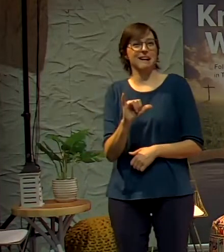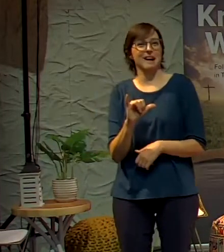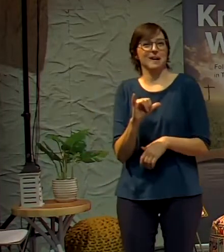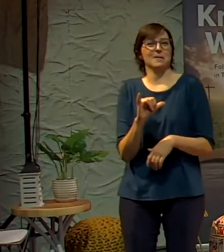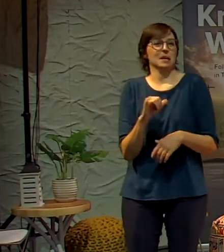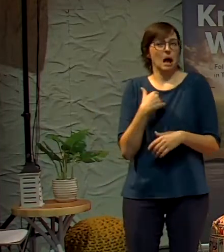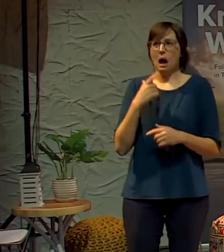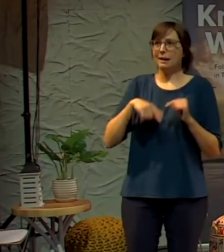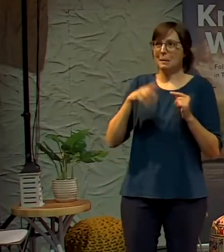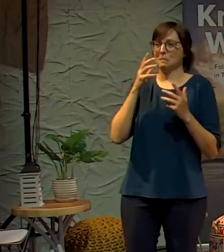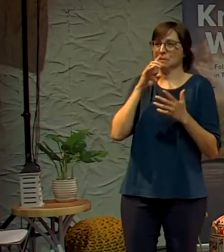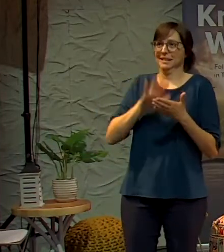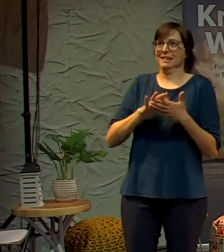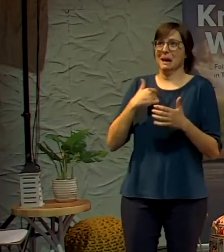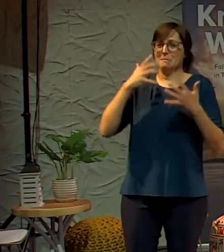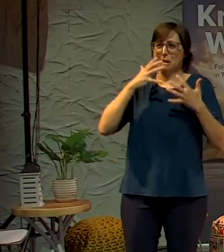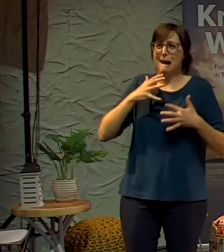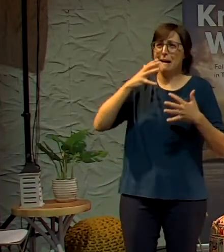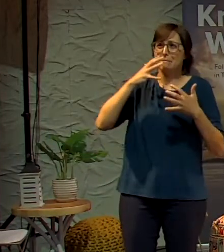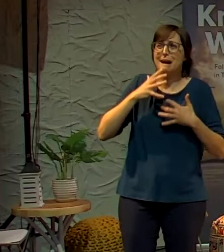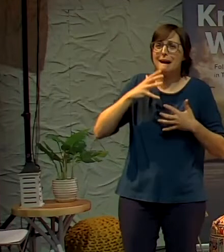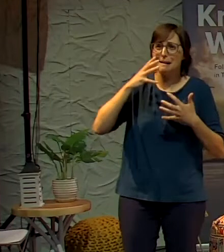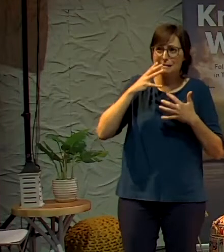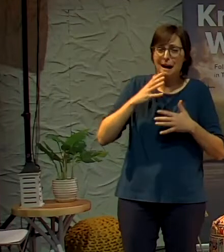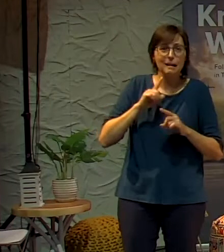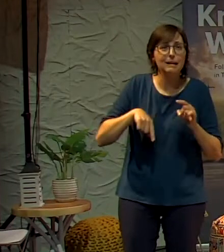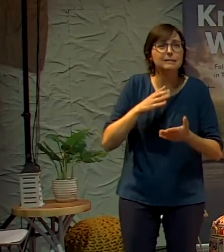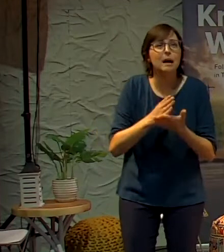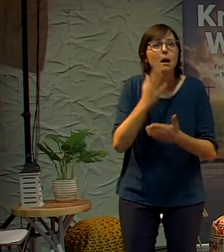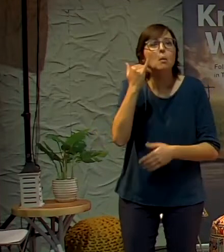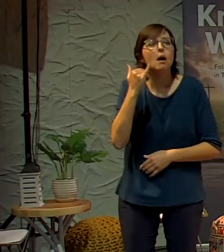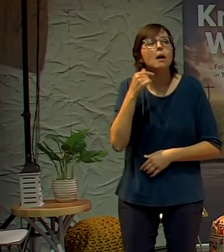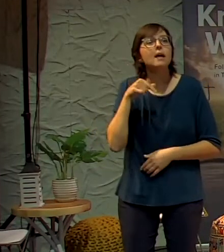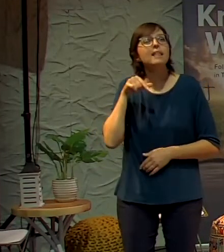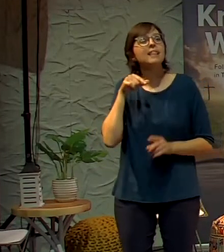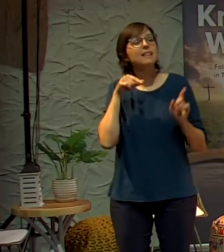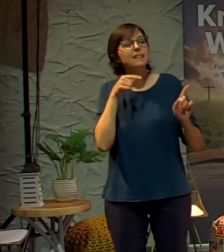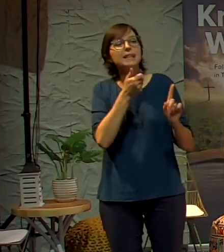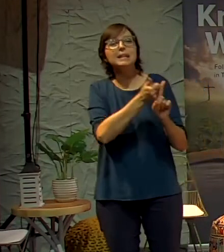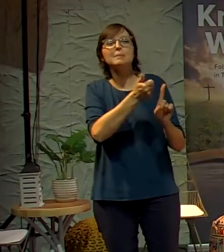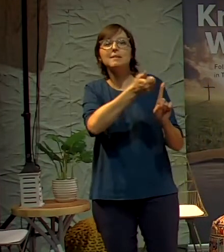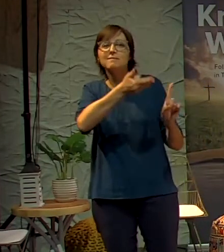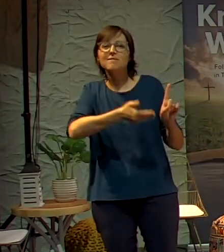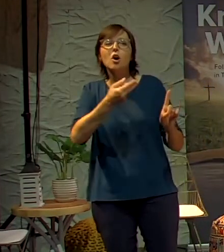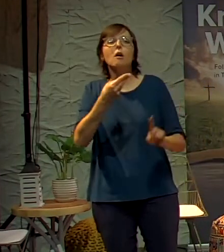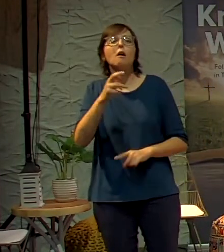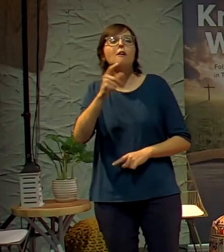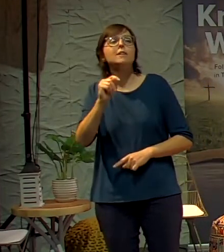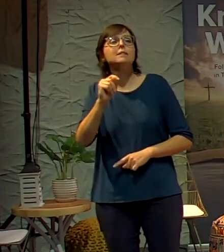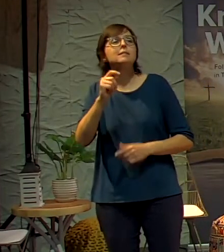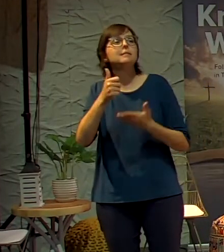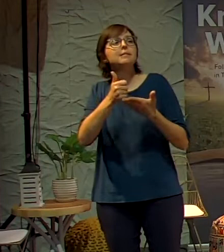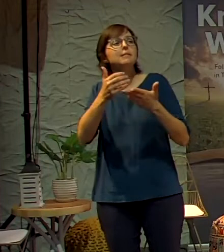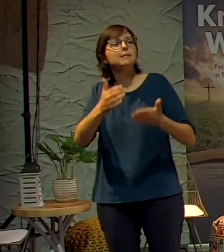can't stop crying. And I'll tell you why he couldn't stop crying. It's because this was a harvest hand who knew that the